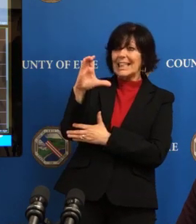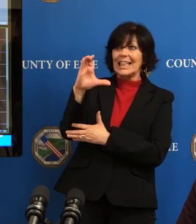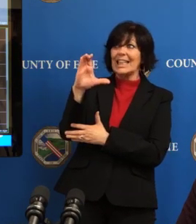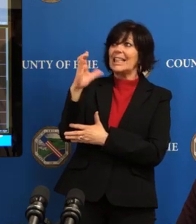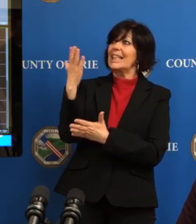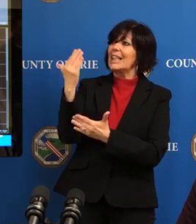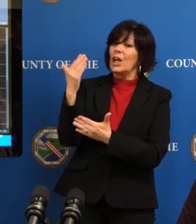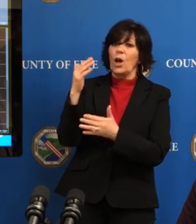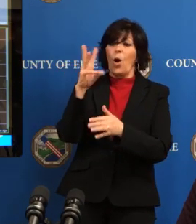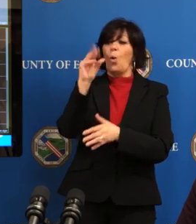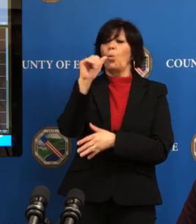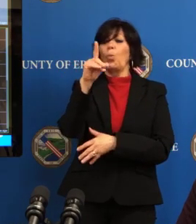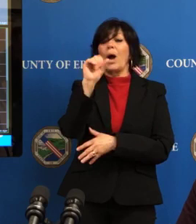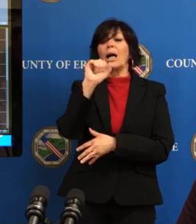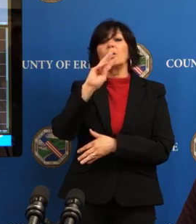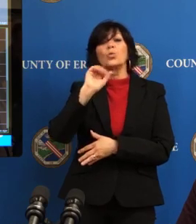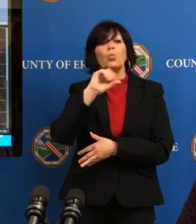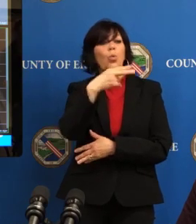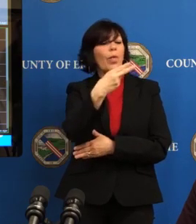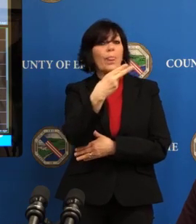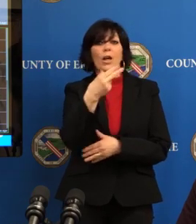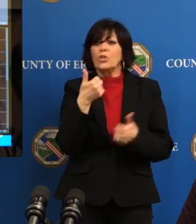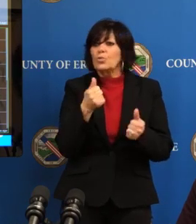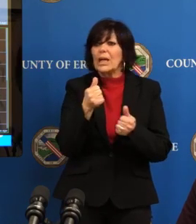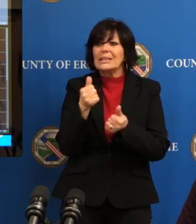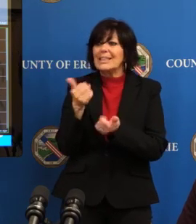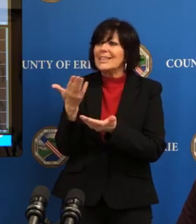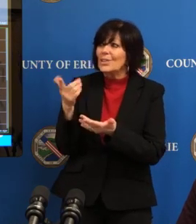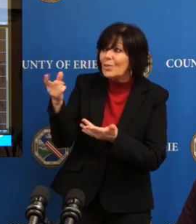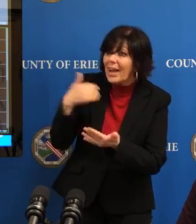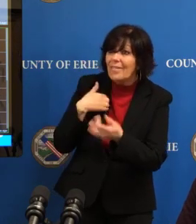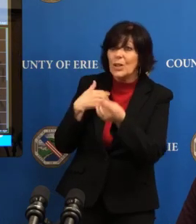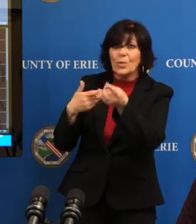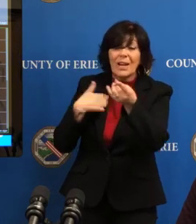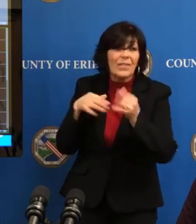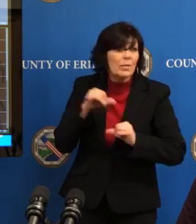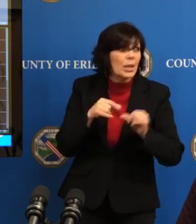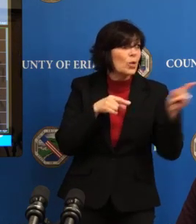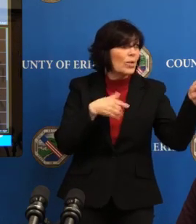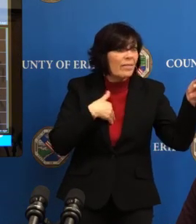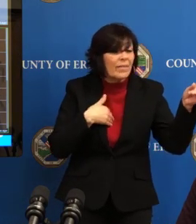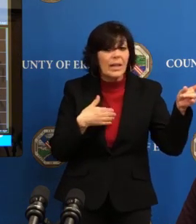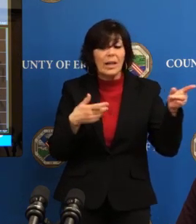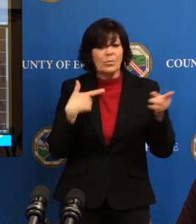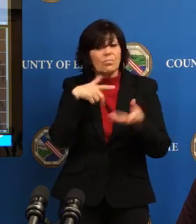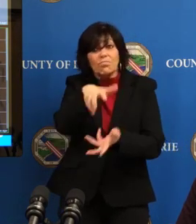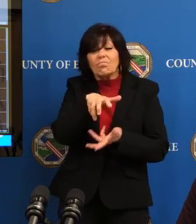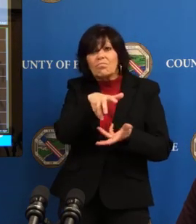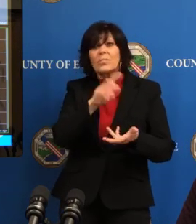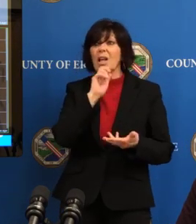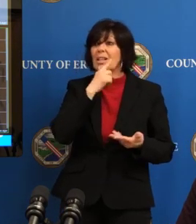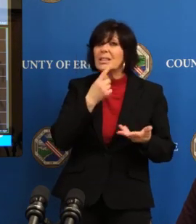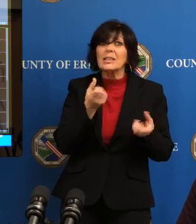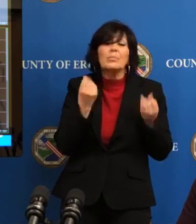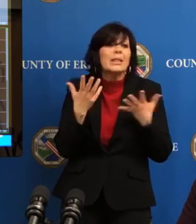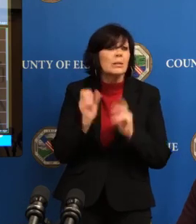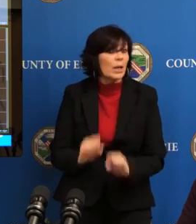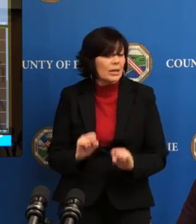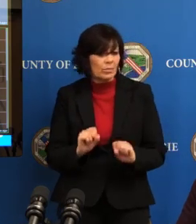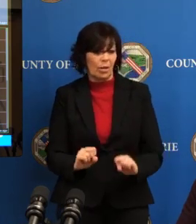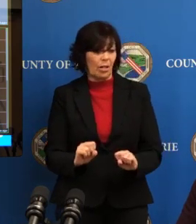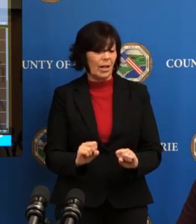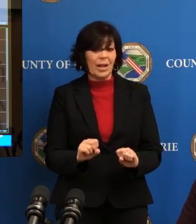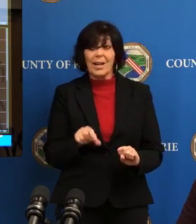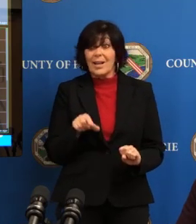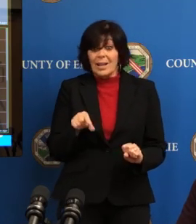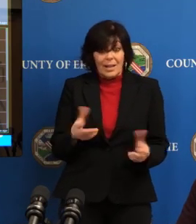with Wadsworth to try to attain as much reagent and viral swabs as possible. And this